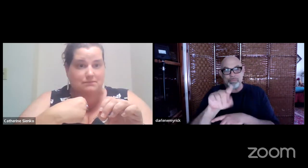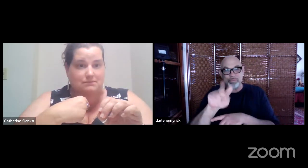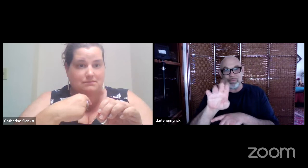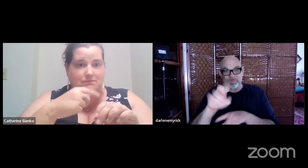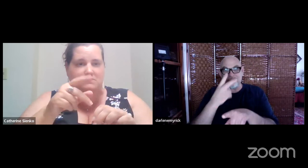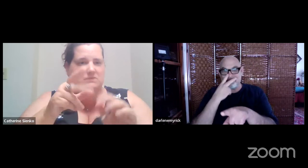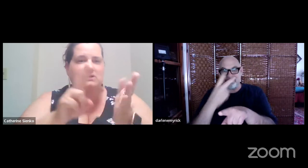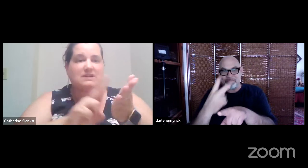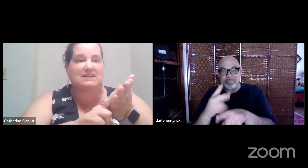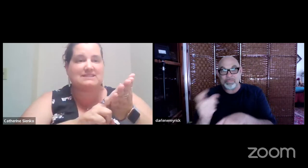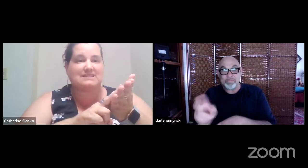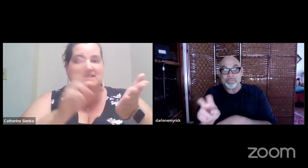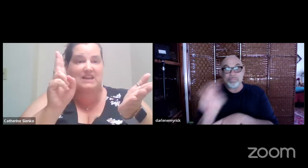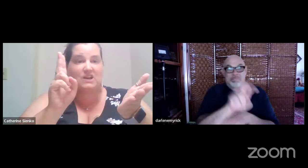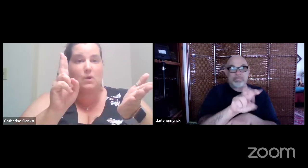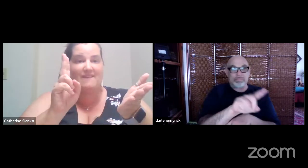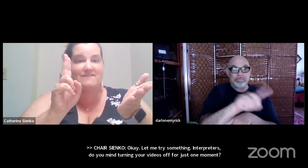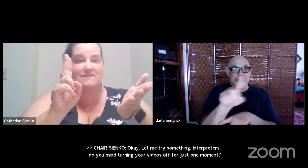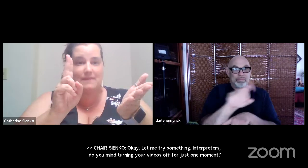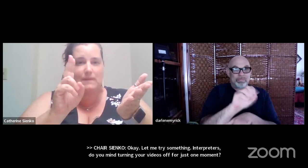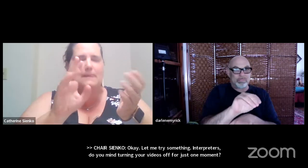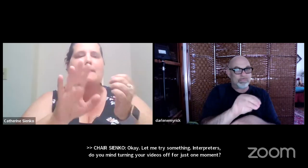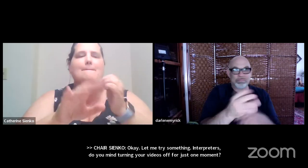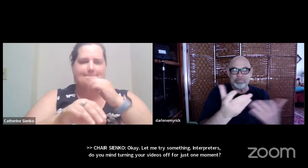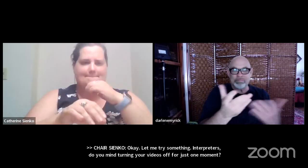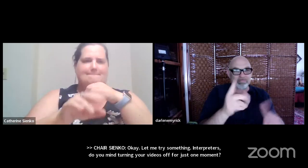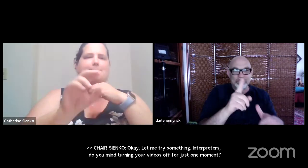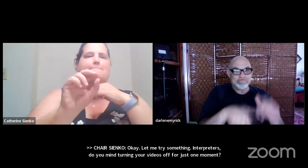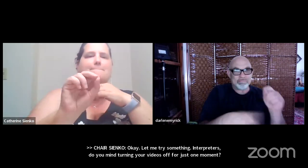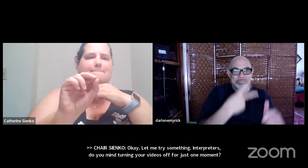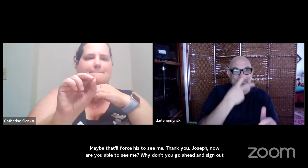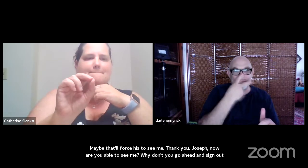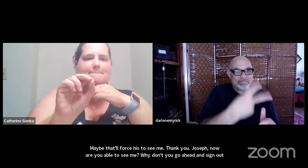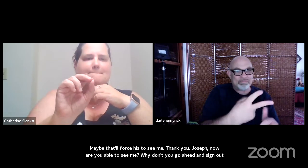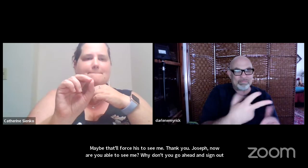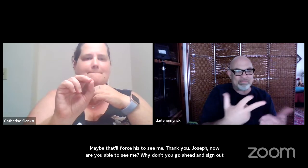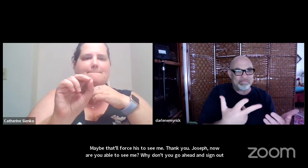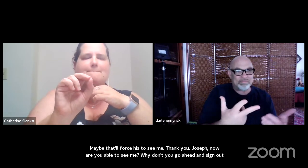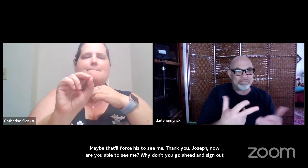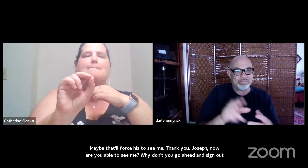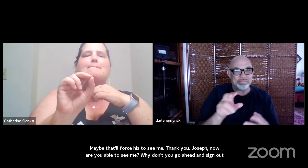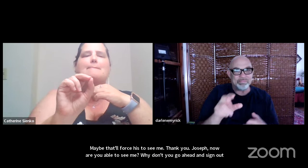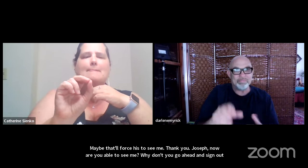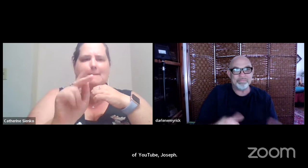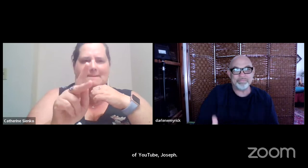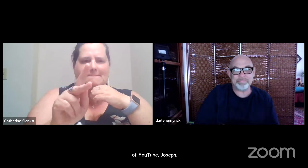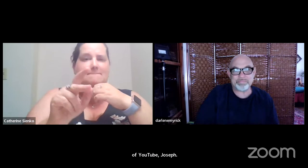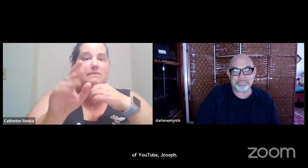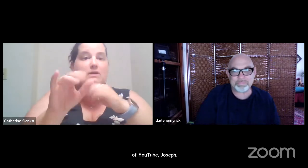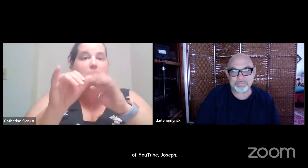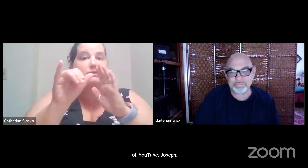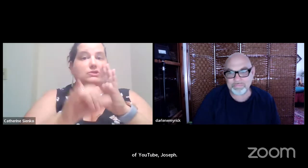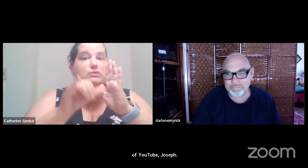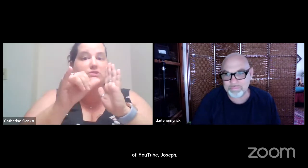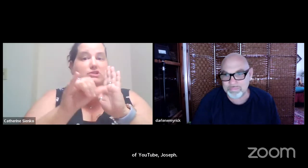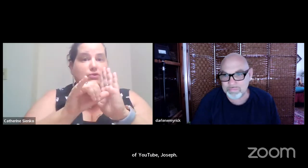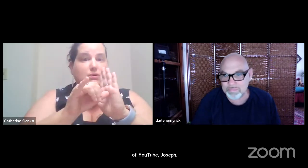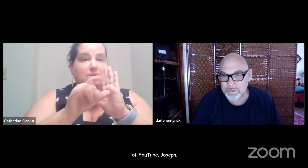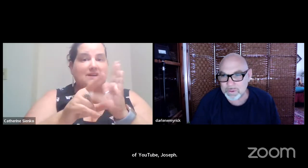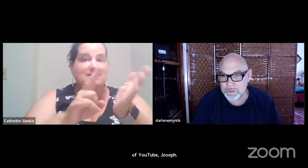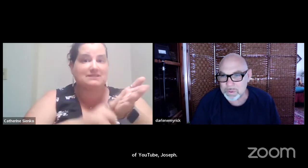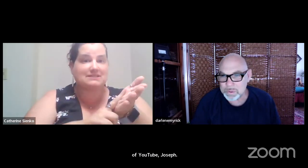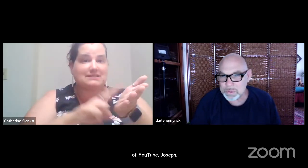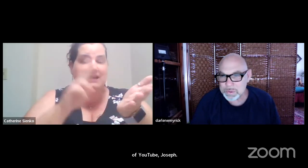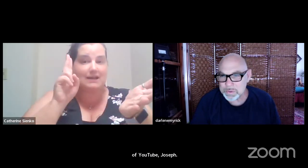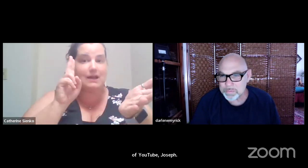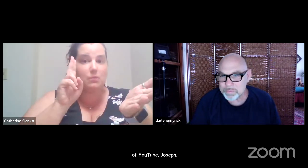Okay, so when I move over to the YouTube live stream, I can see what's happening, but I can't see the actual